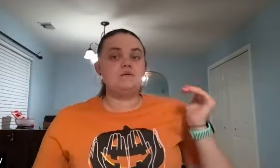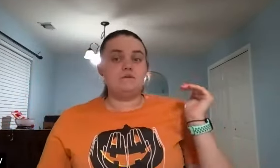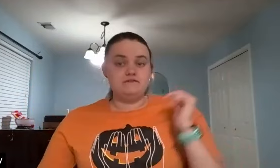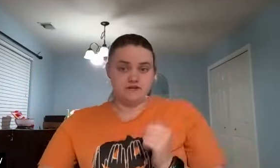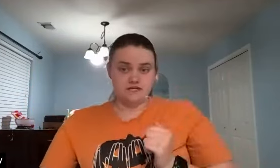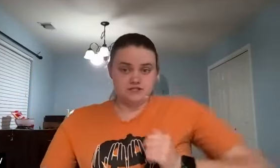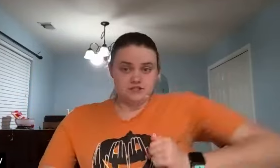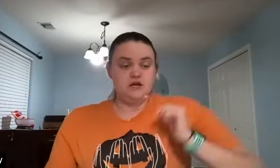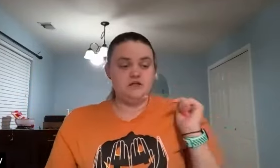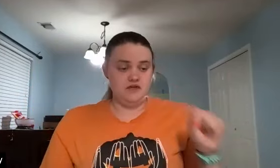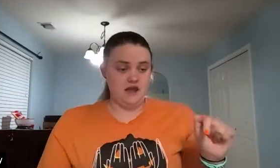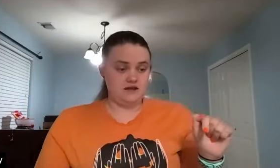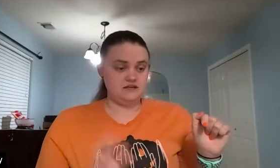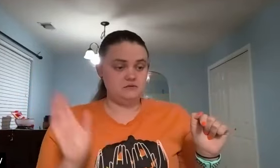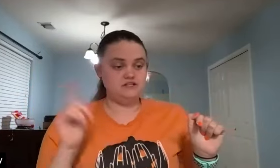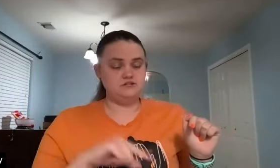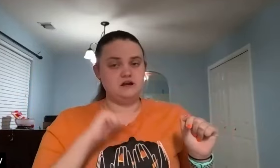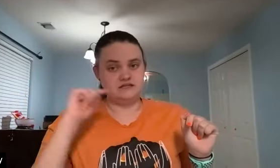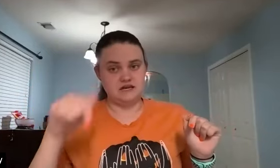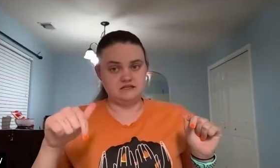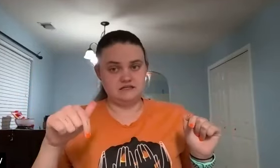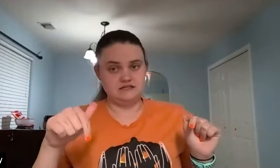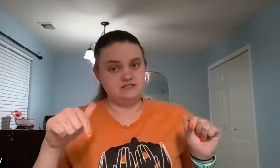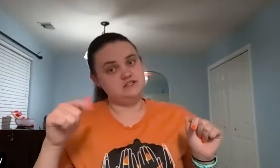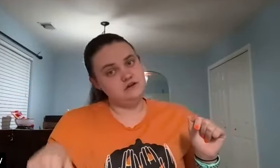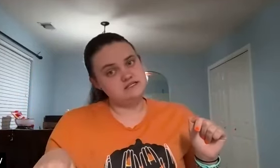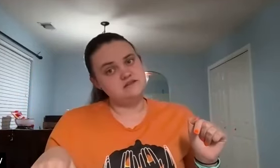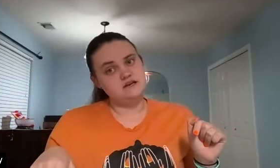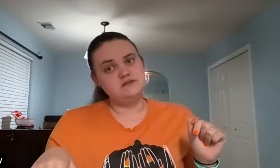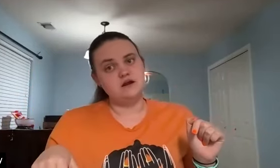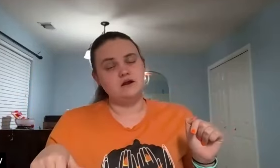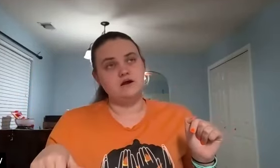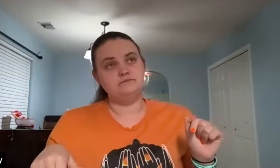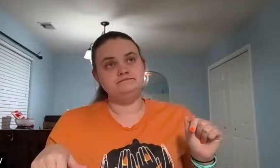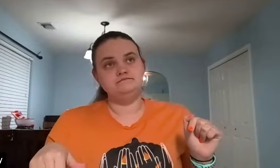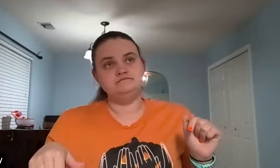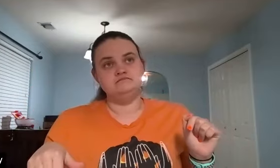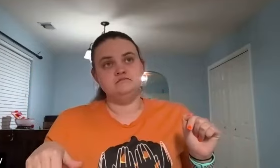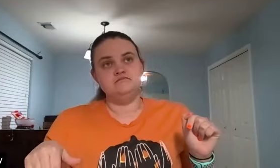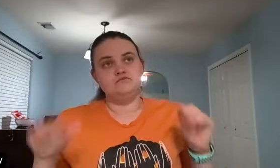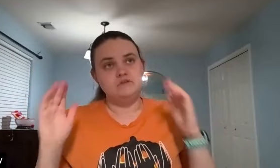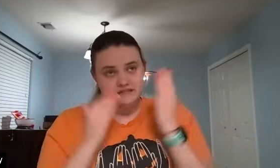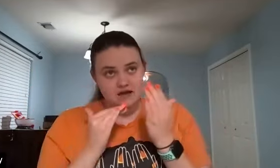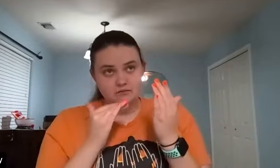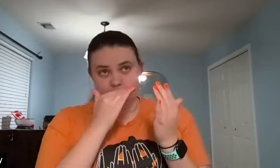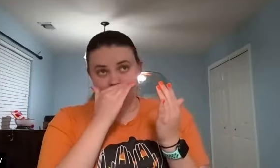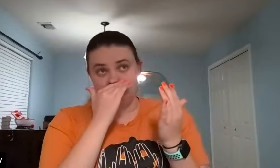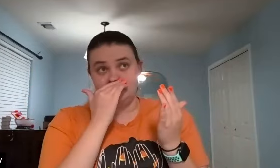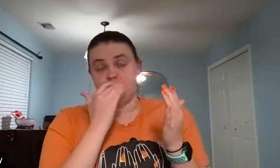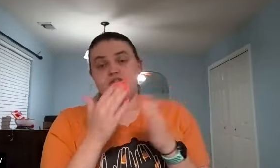when we finish that, I will let you guys ask any signs that you guys can think of that are related to Halloween. And then when we